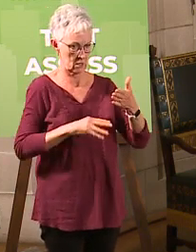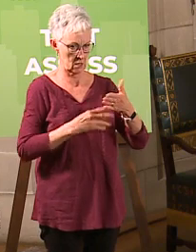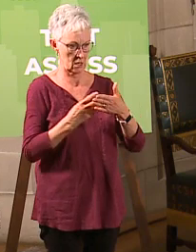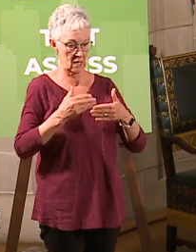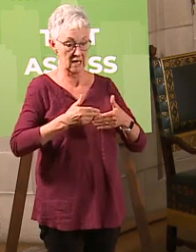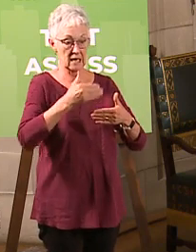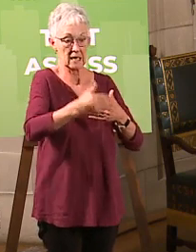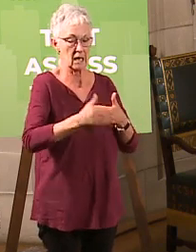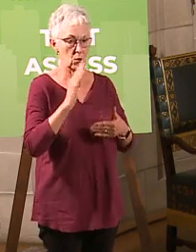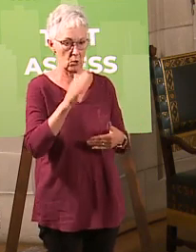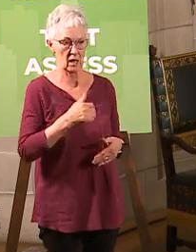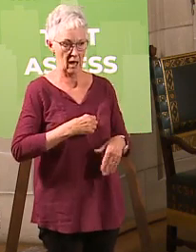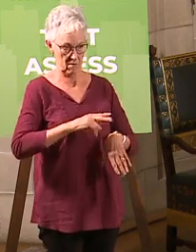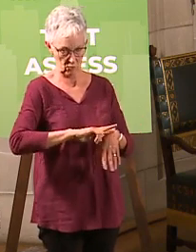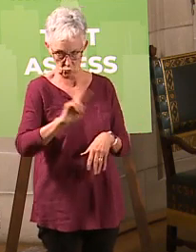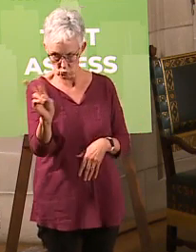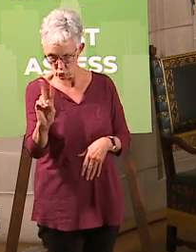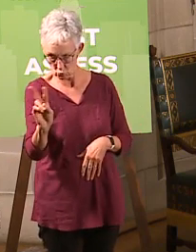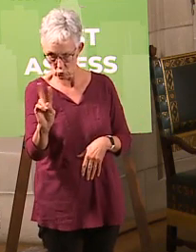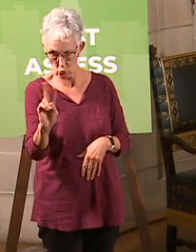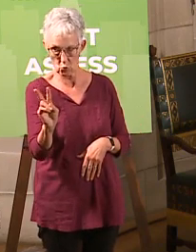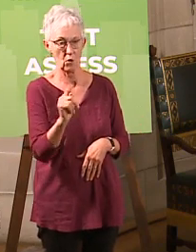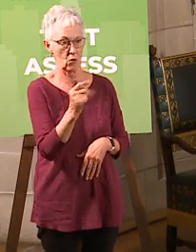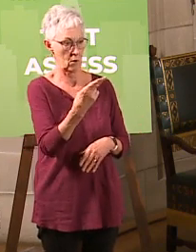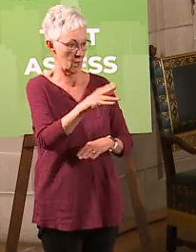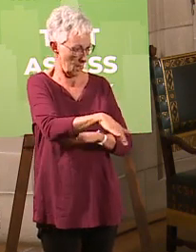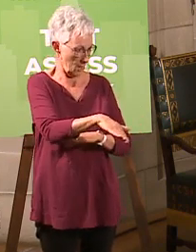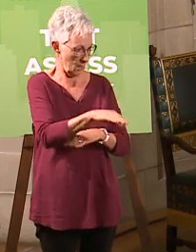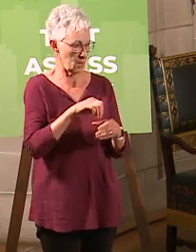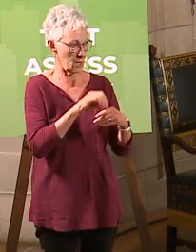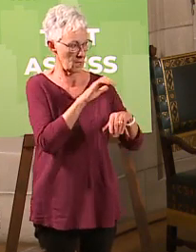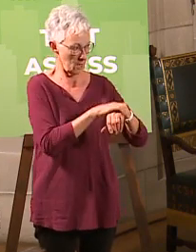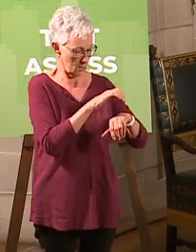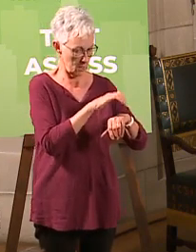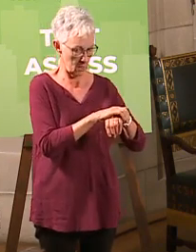provide high-quality care for children. Thank you.